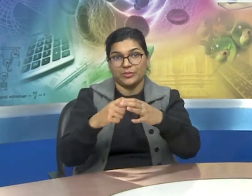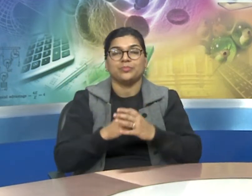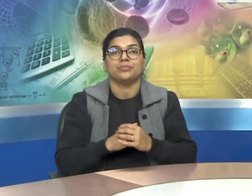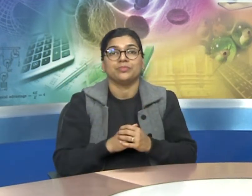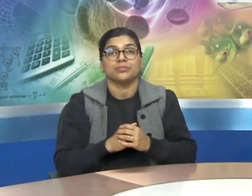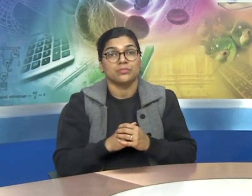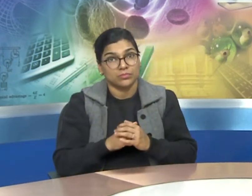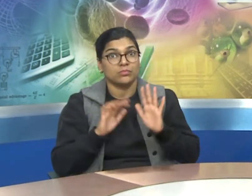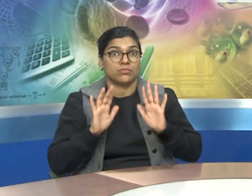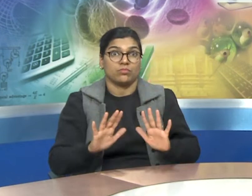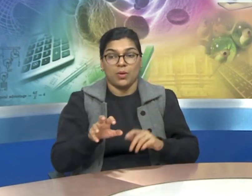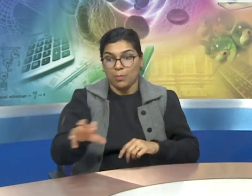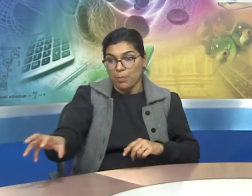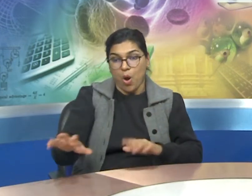Question 4.